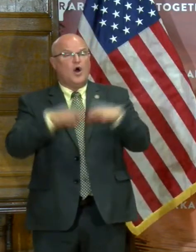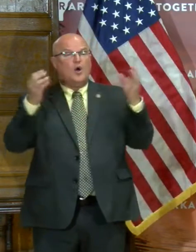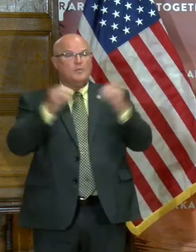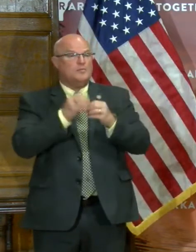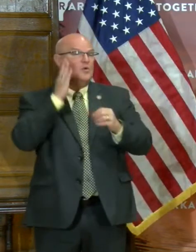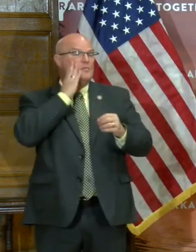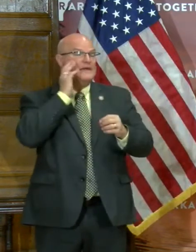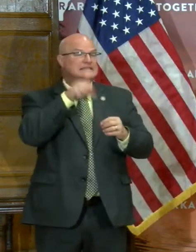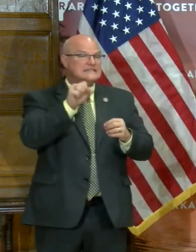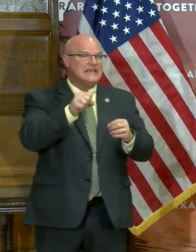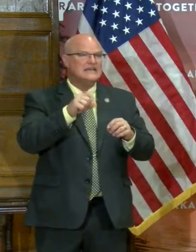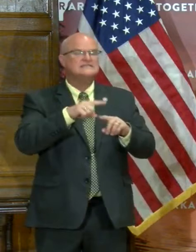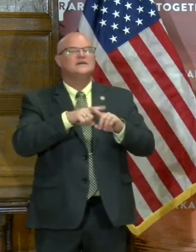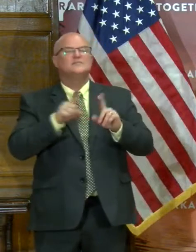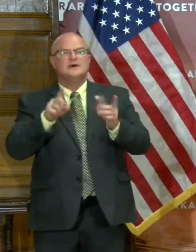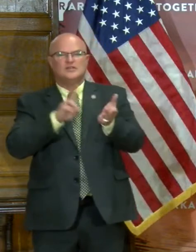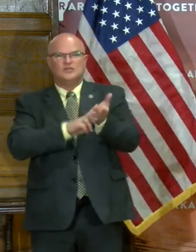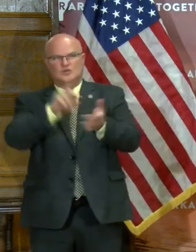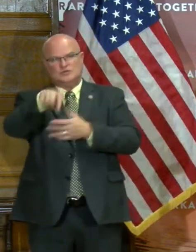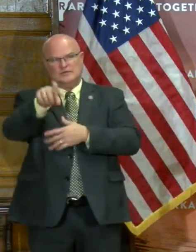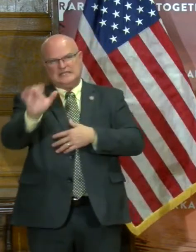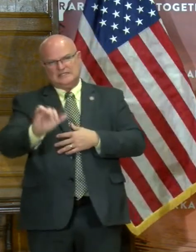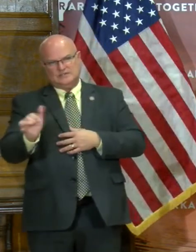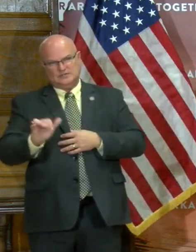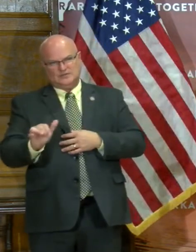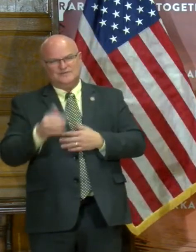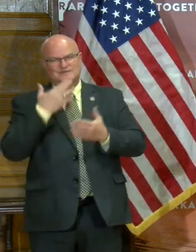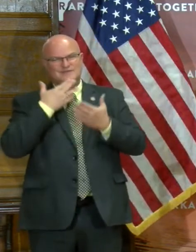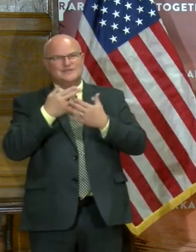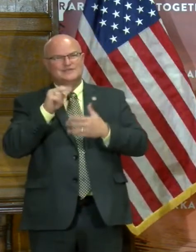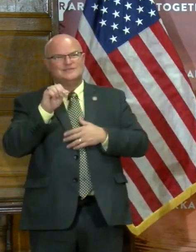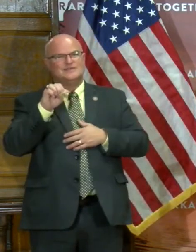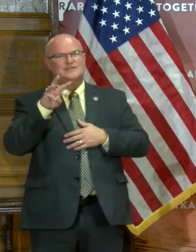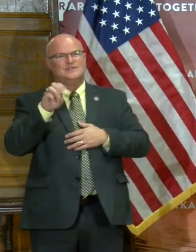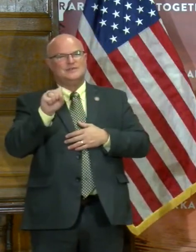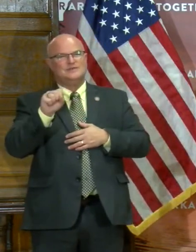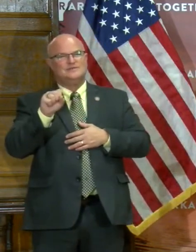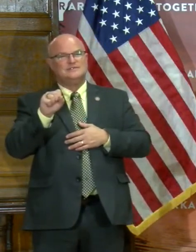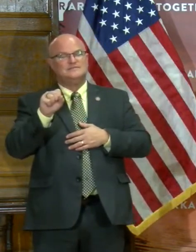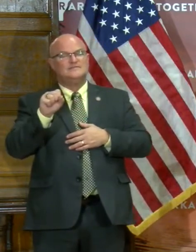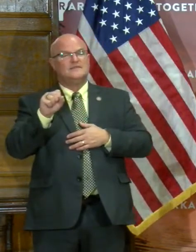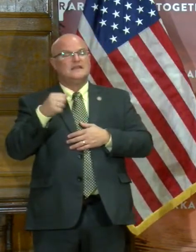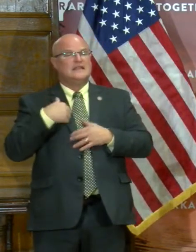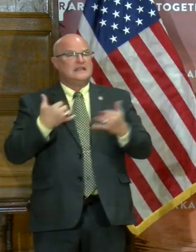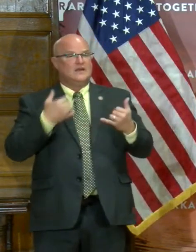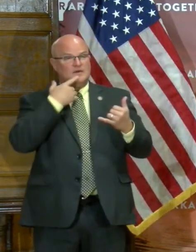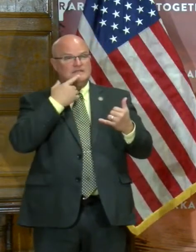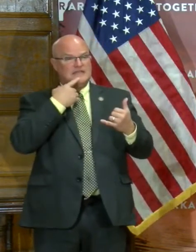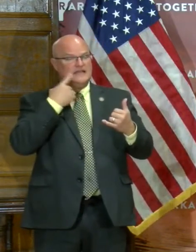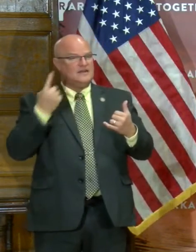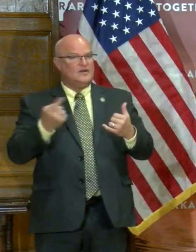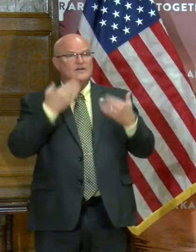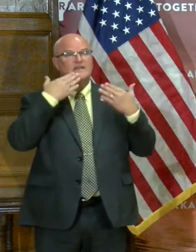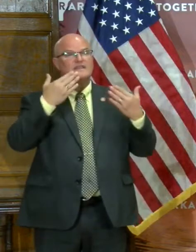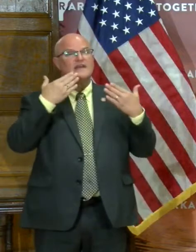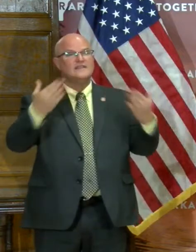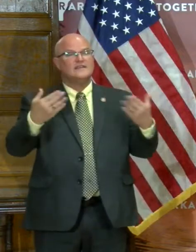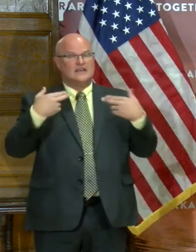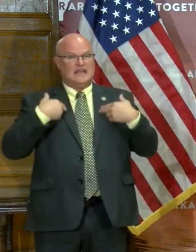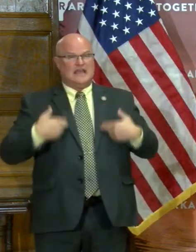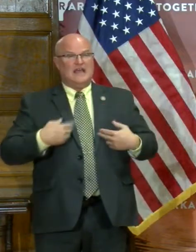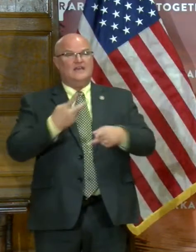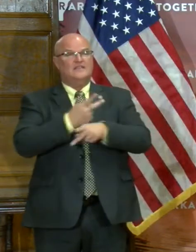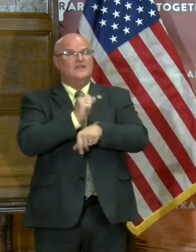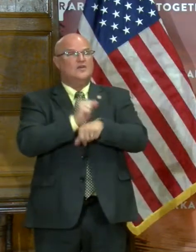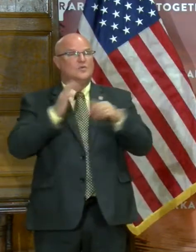and the physicians. We think we have a plan to do that, so that's another bit of good news. And finally, I would just want to say, as I always do, thank you to our healthcare